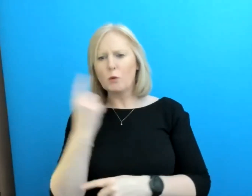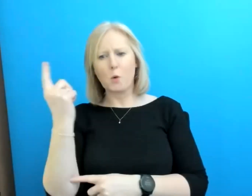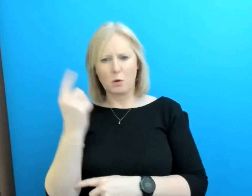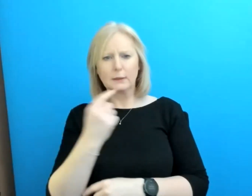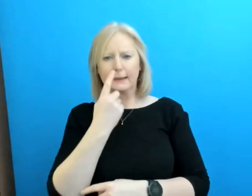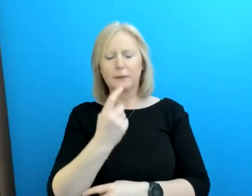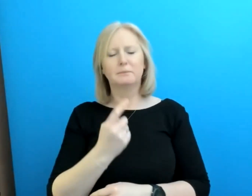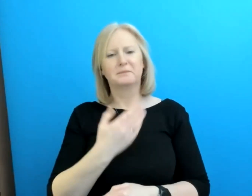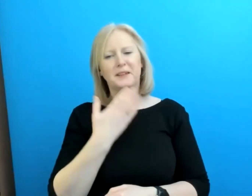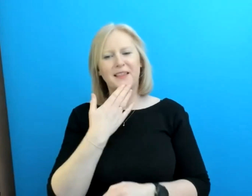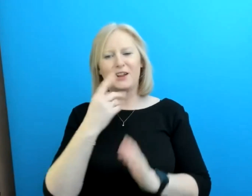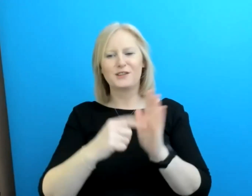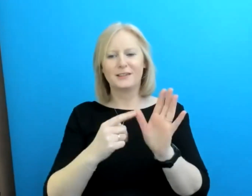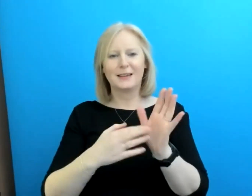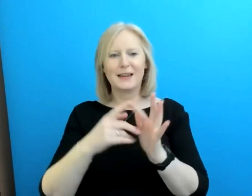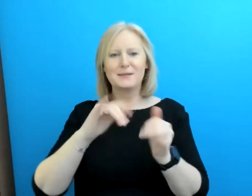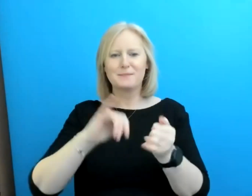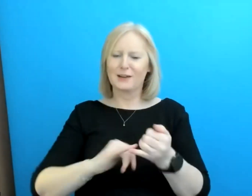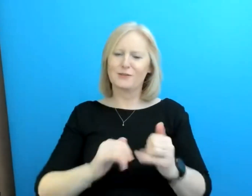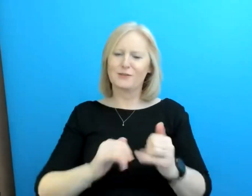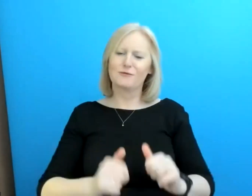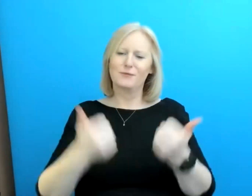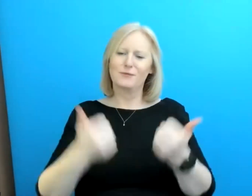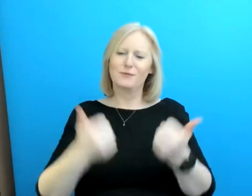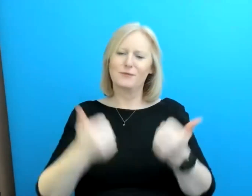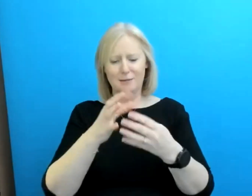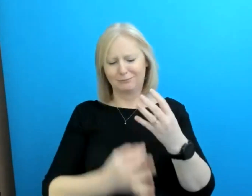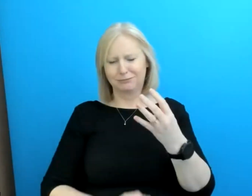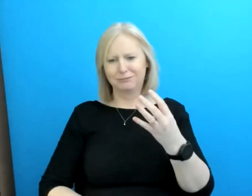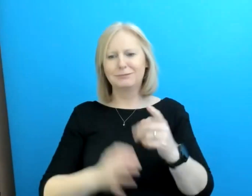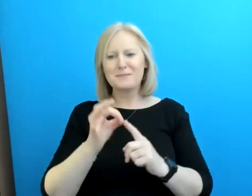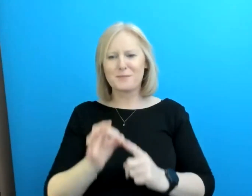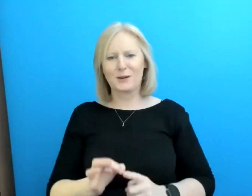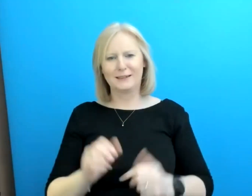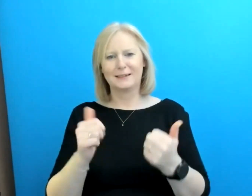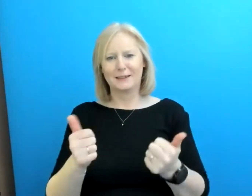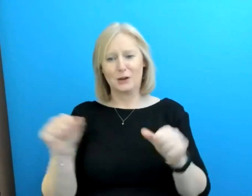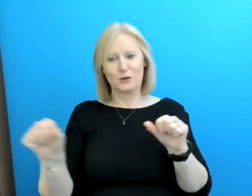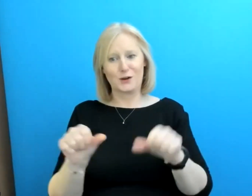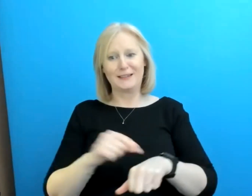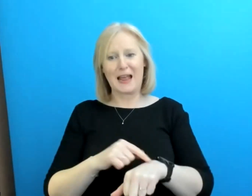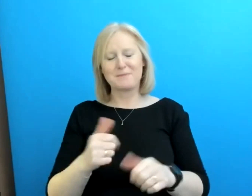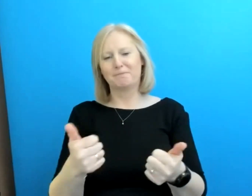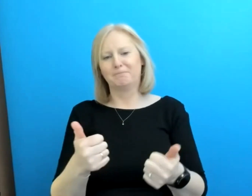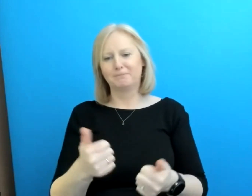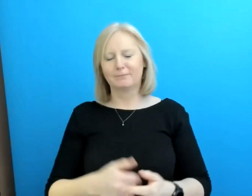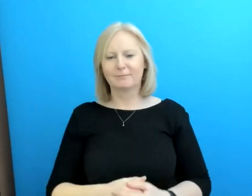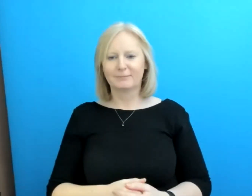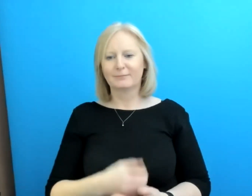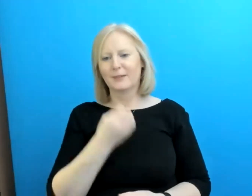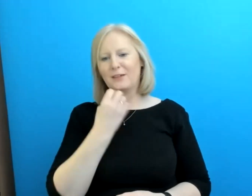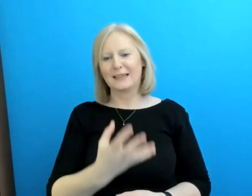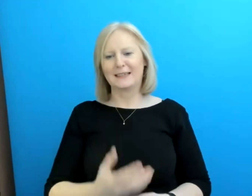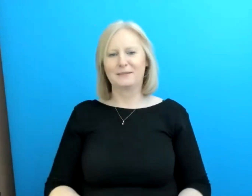Thank you, James. That was brilliant, and again, so many points touched on in such a short amount of time. That was